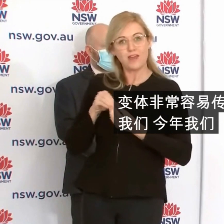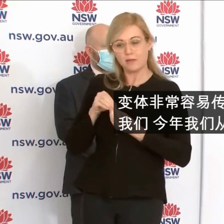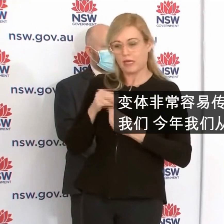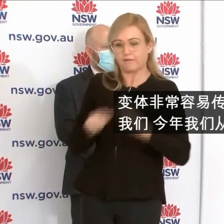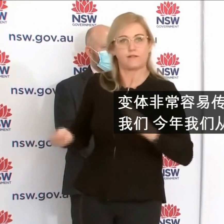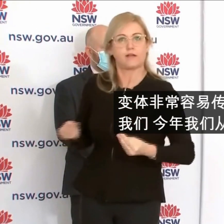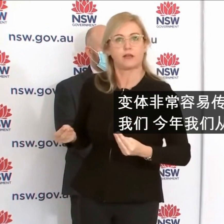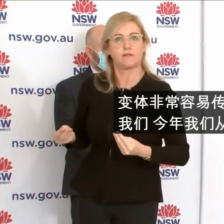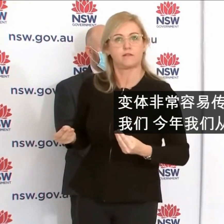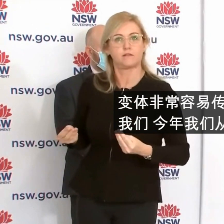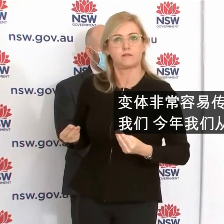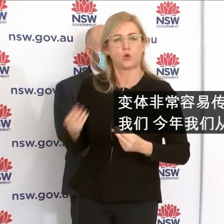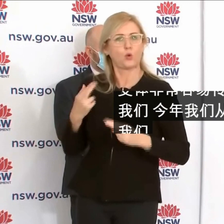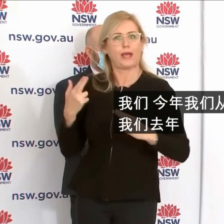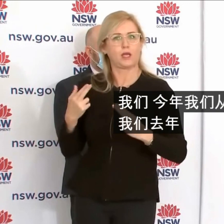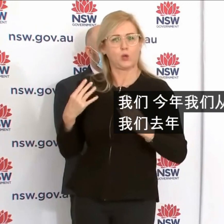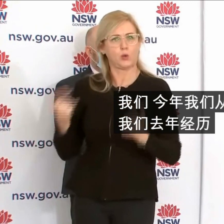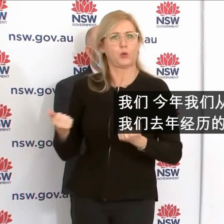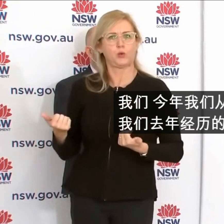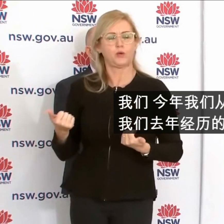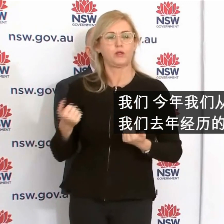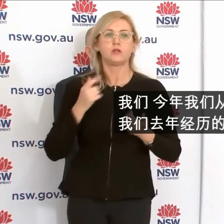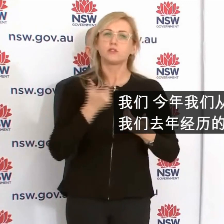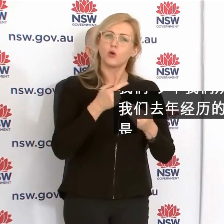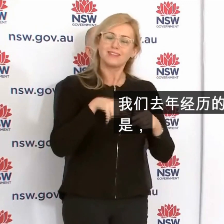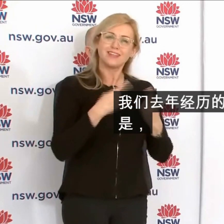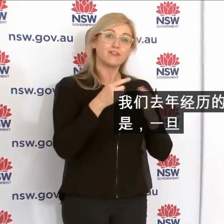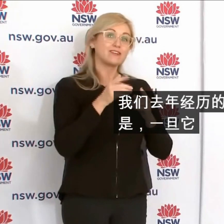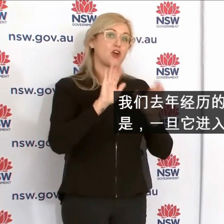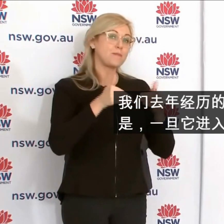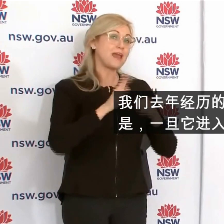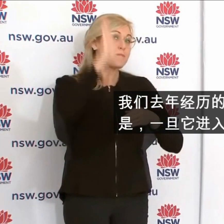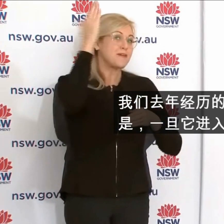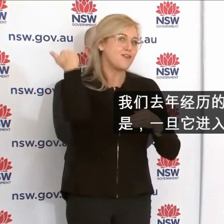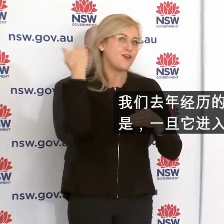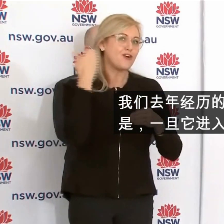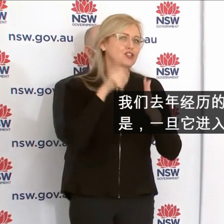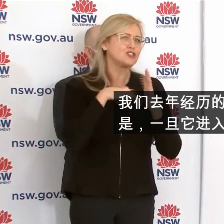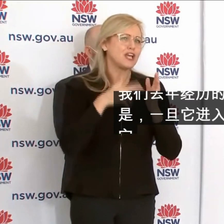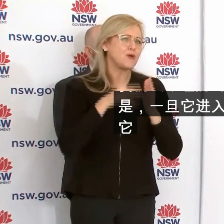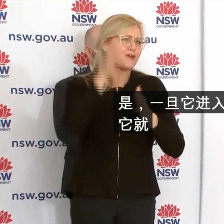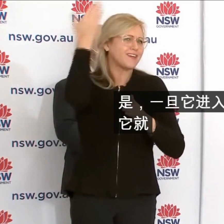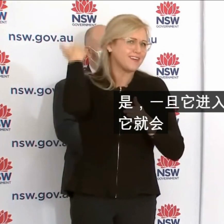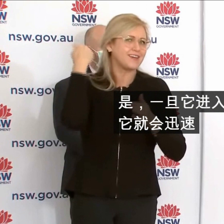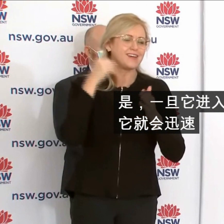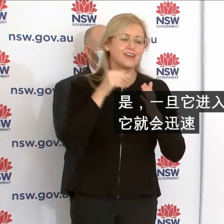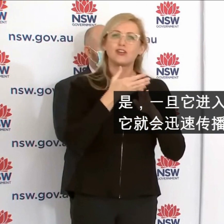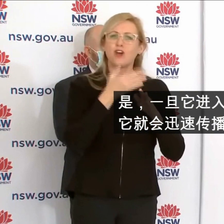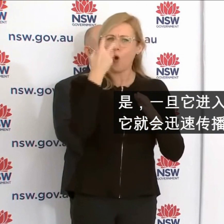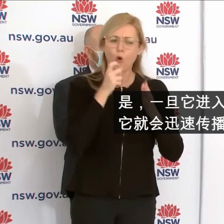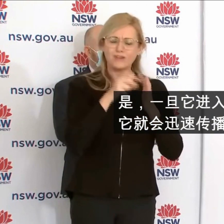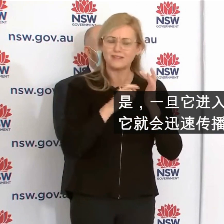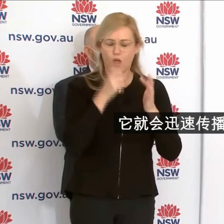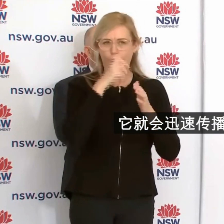we've learnt this year with Delta, as is different from what we experienced last year, is that once it enters a household, it spreads